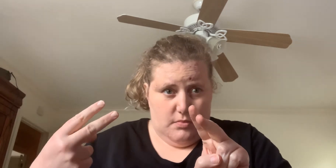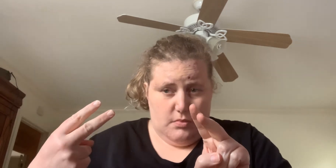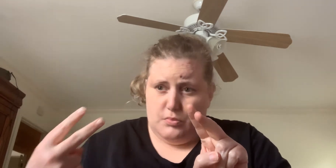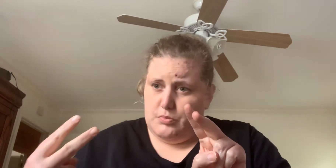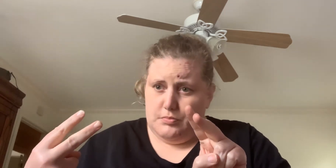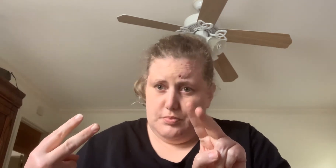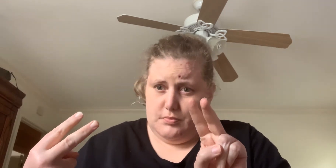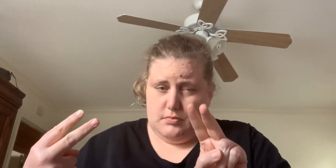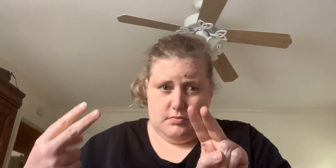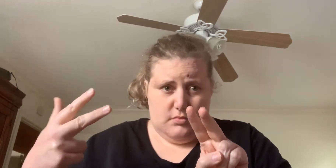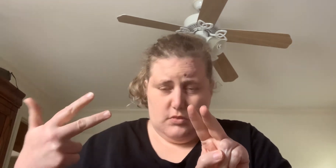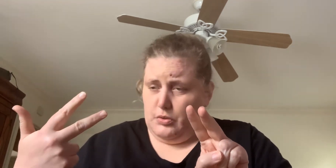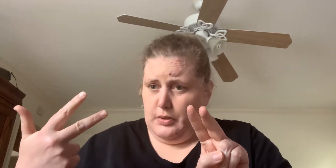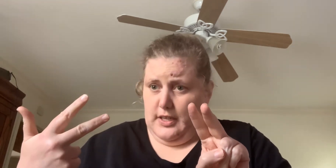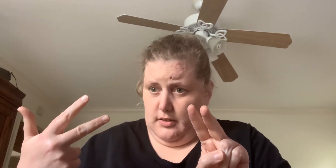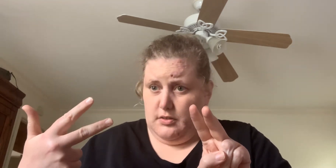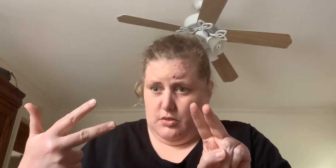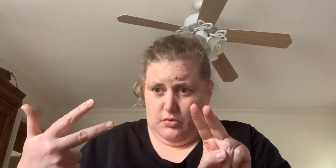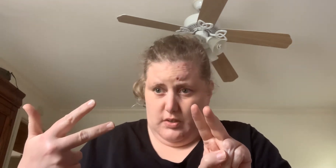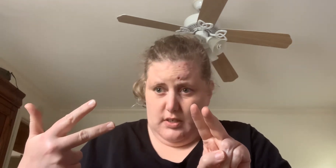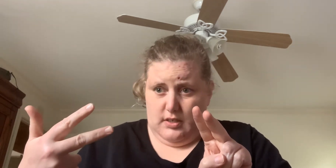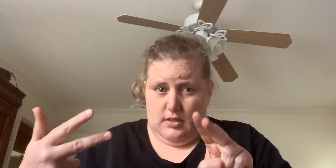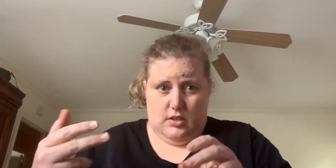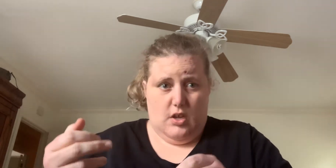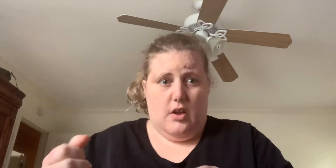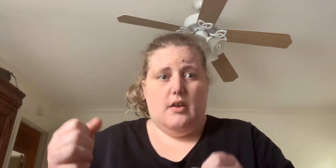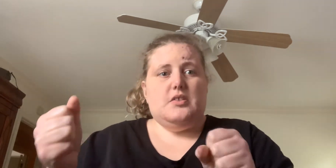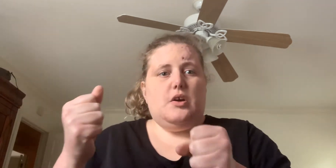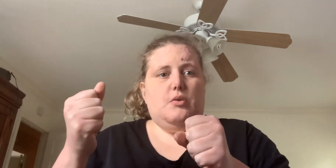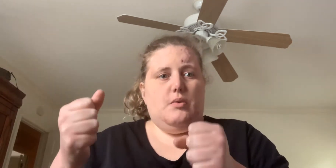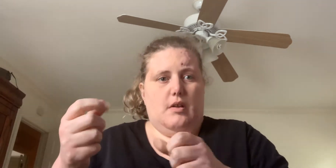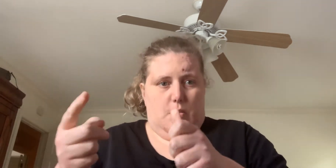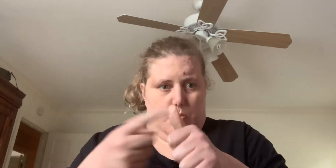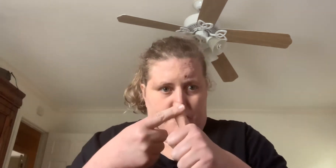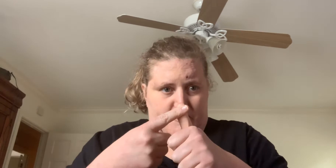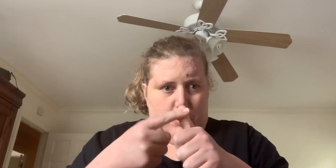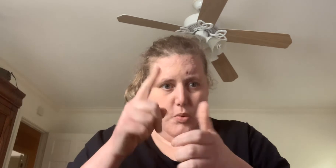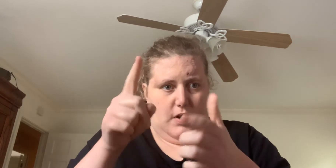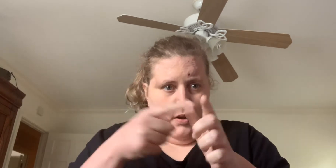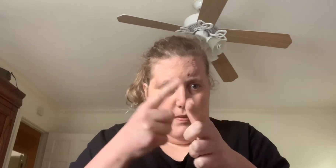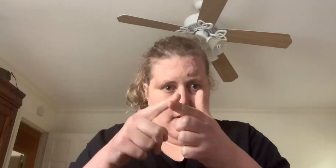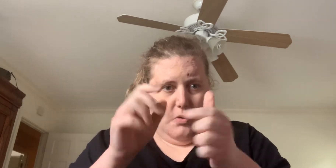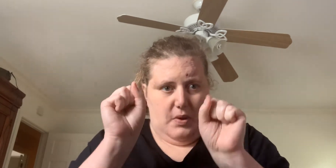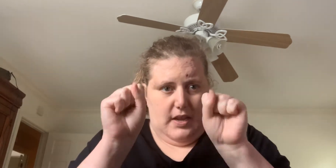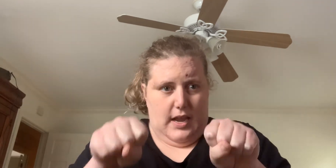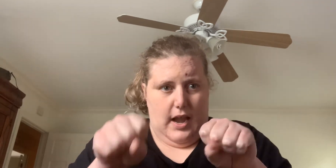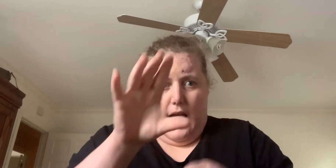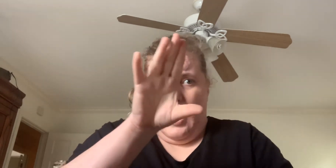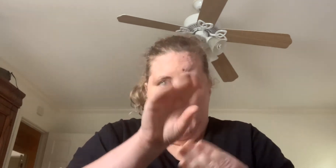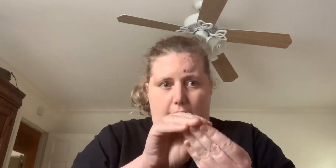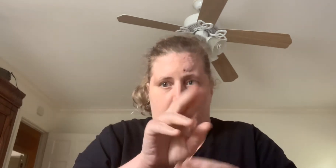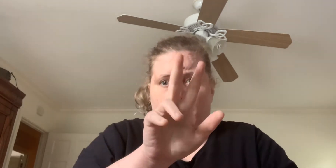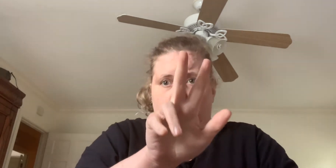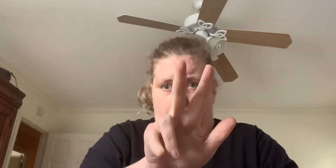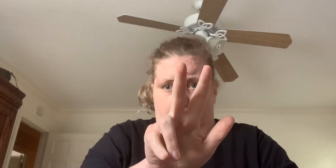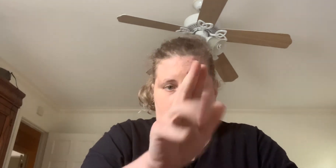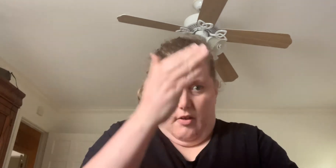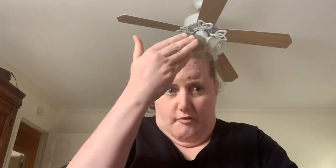do mole ratios. When doing a mole ratio, it's always important to look and see what is it